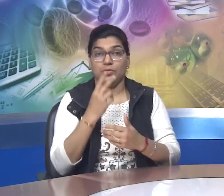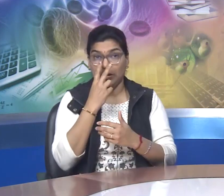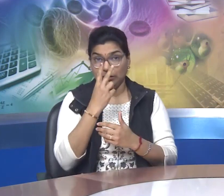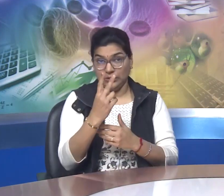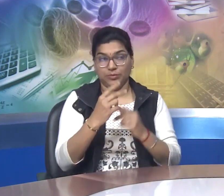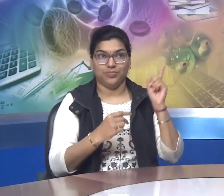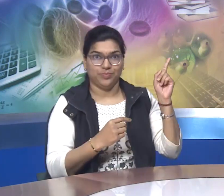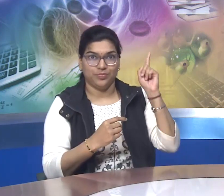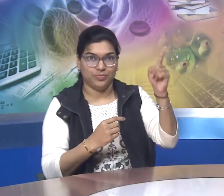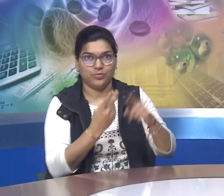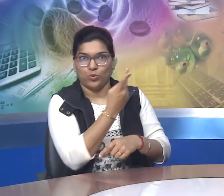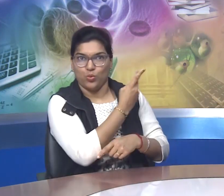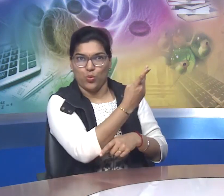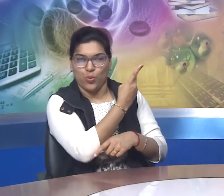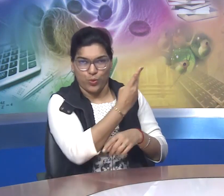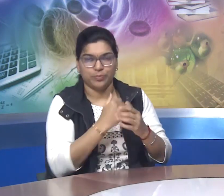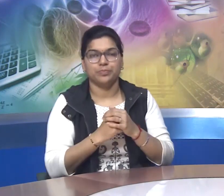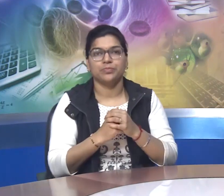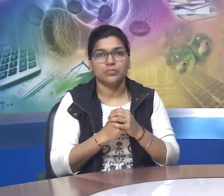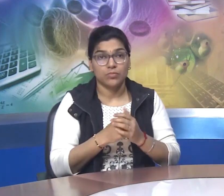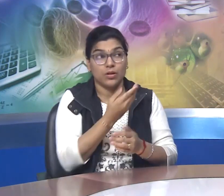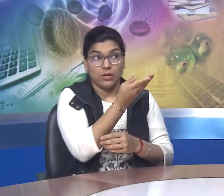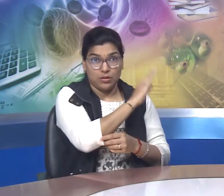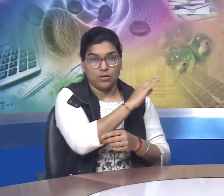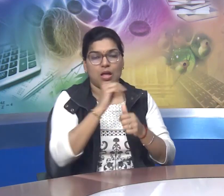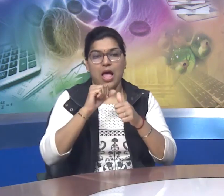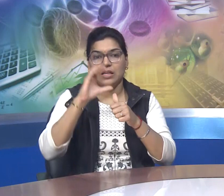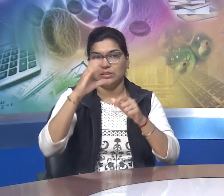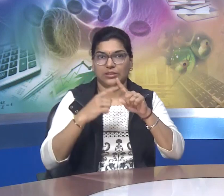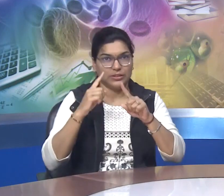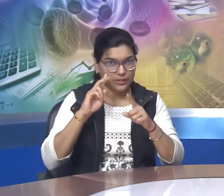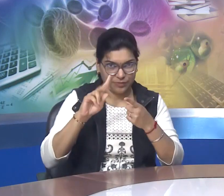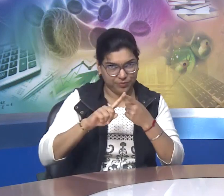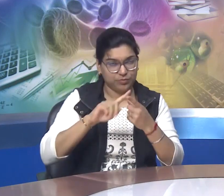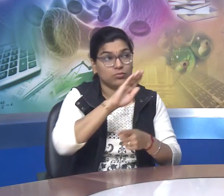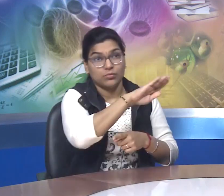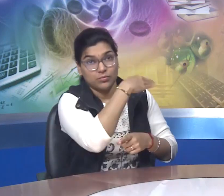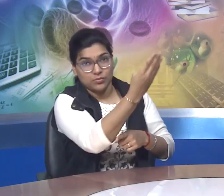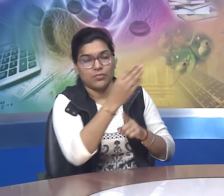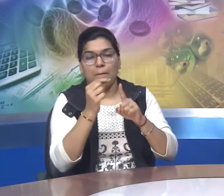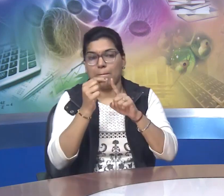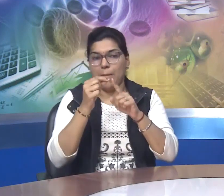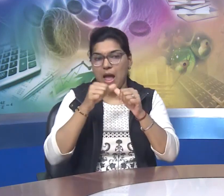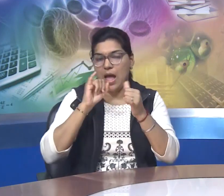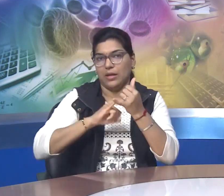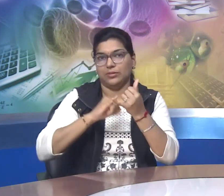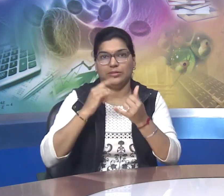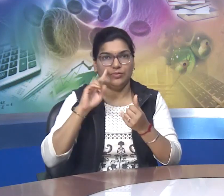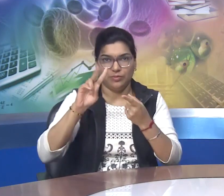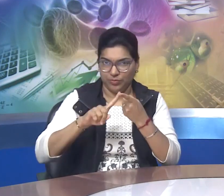As you can see a table here in a picture, the words are given in active voice pronoun